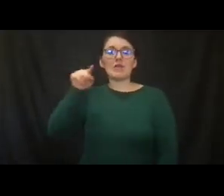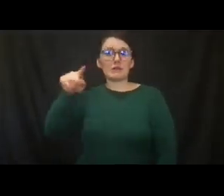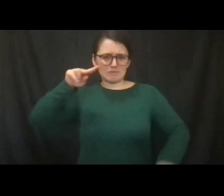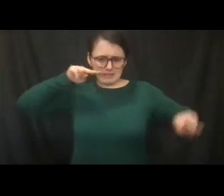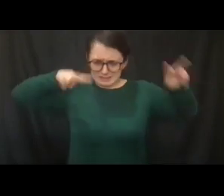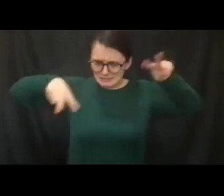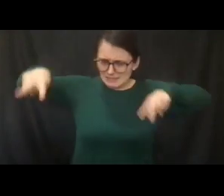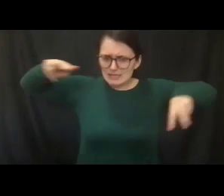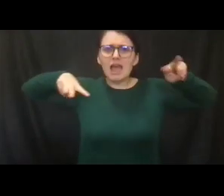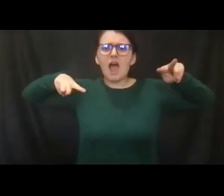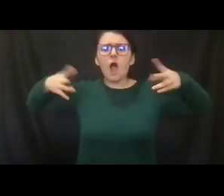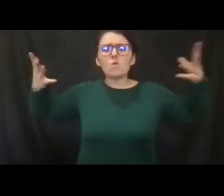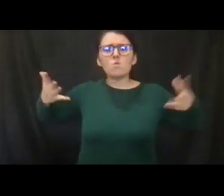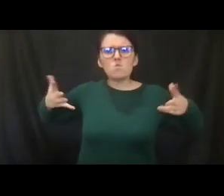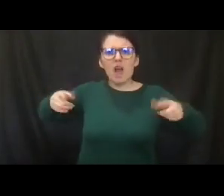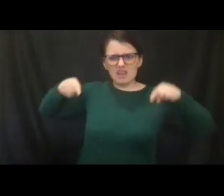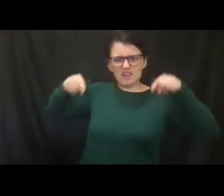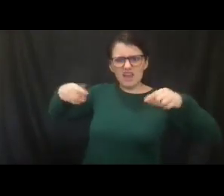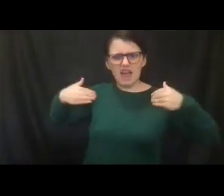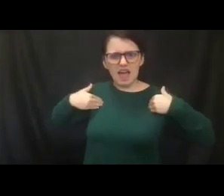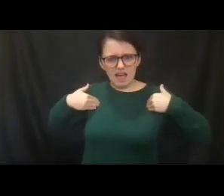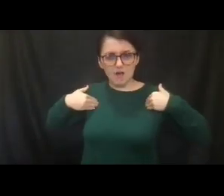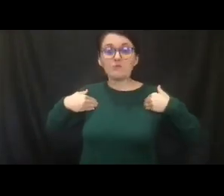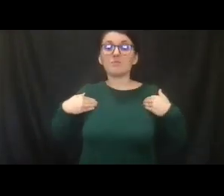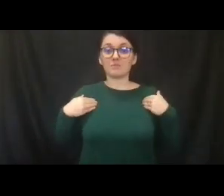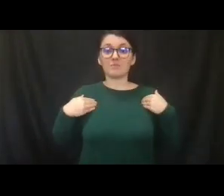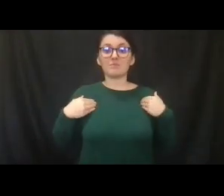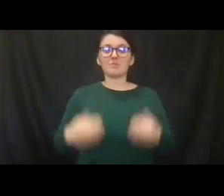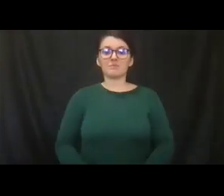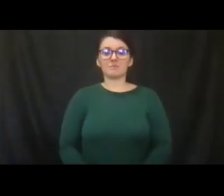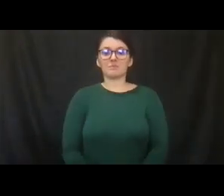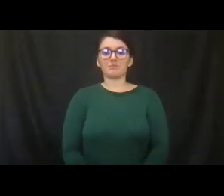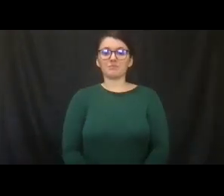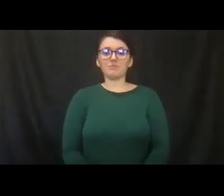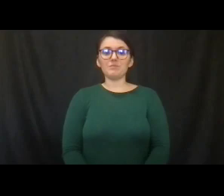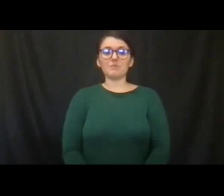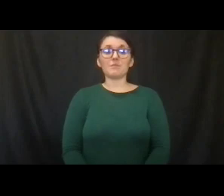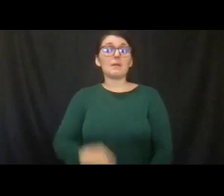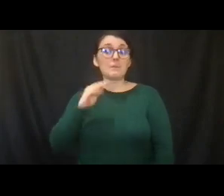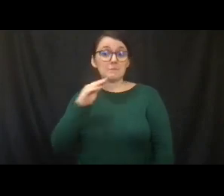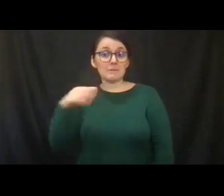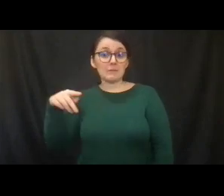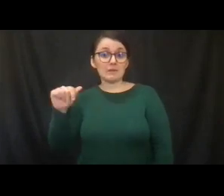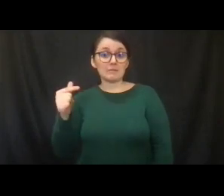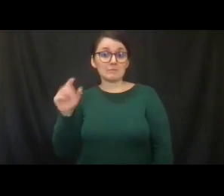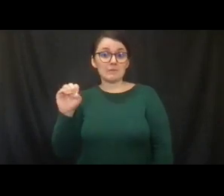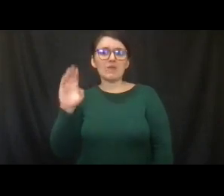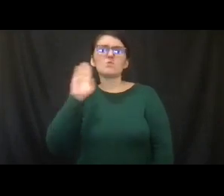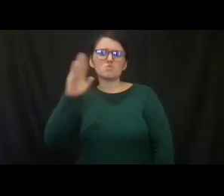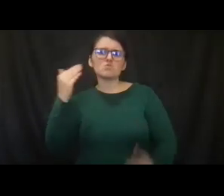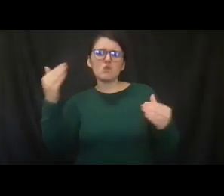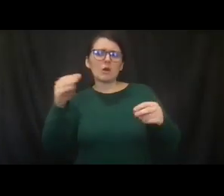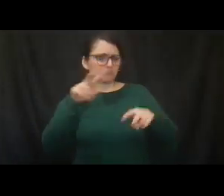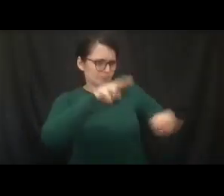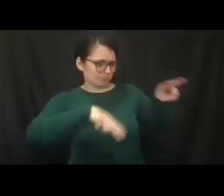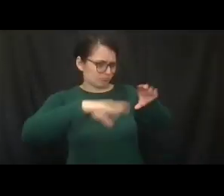pit today. Miss Page is going to show you the pit for a couple of minutes. And because